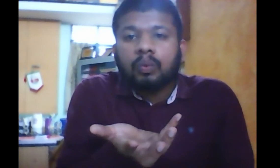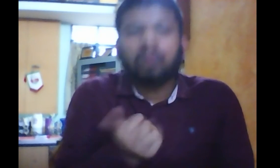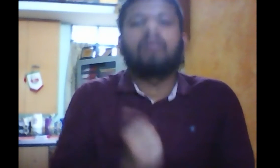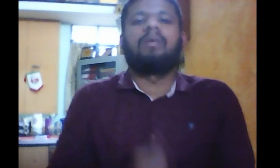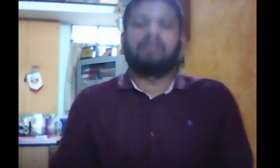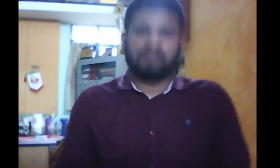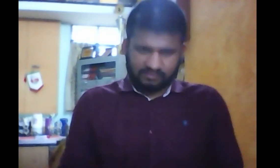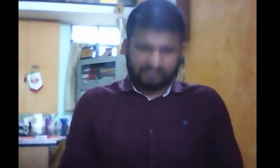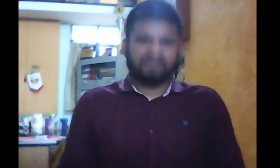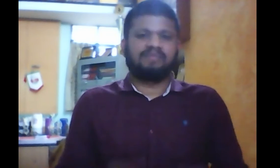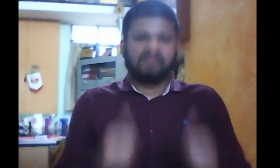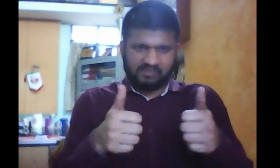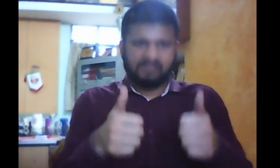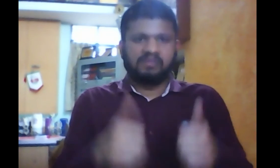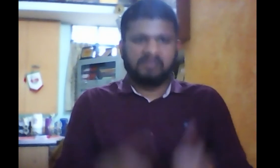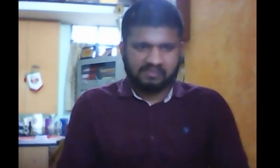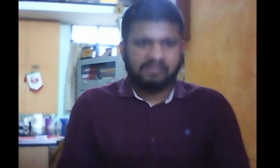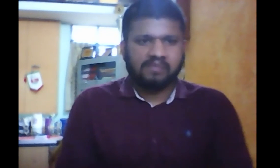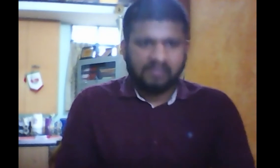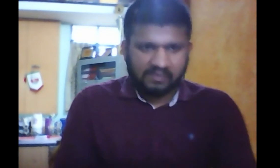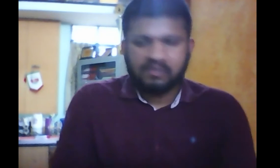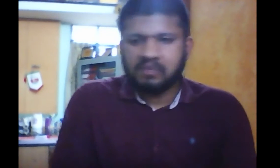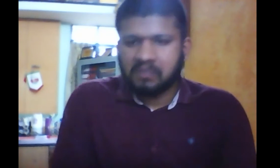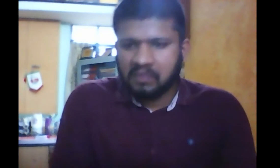So make questions on your face. Who is this? Right.